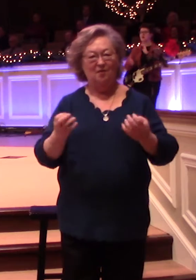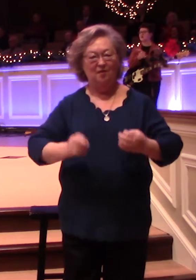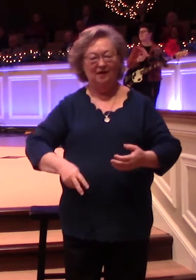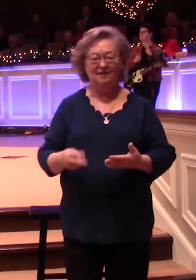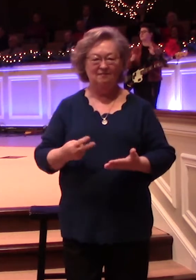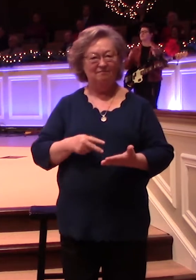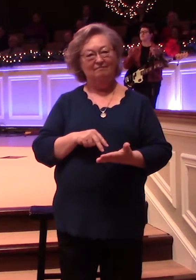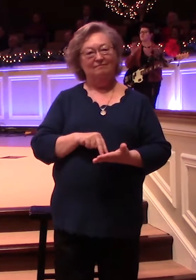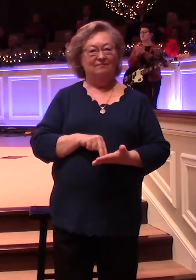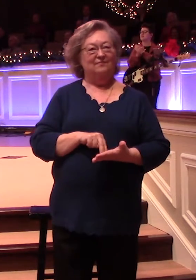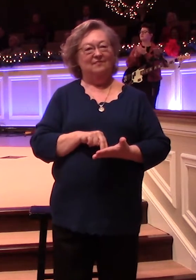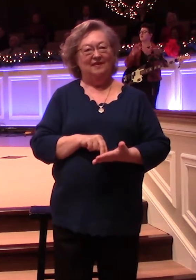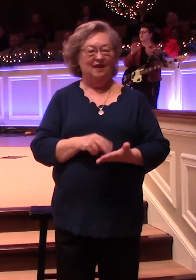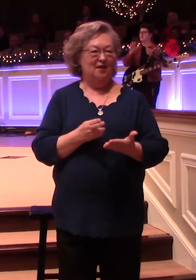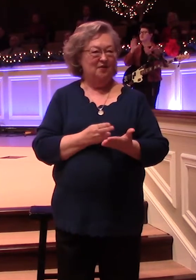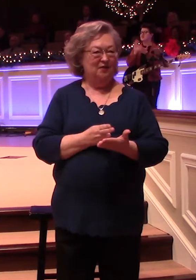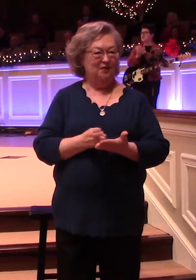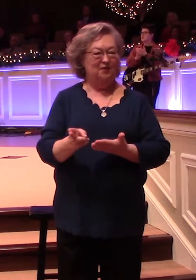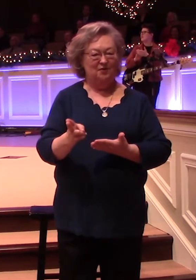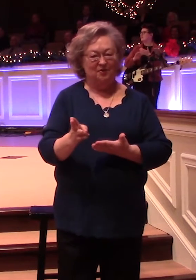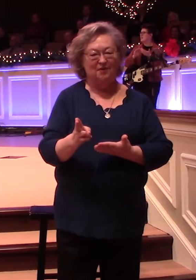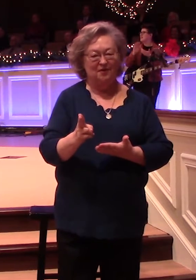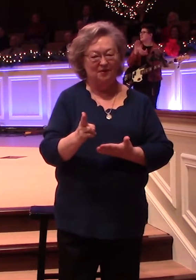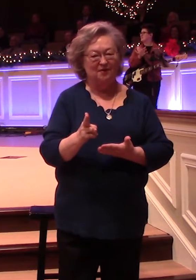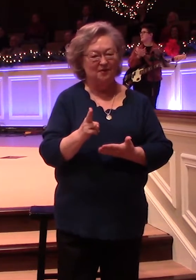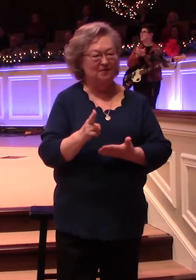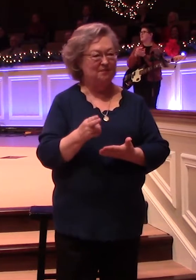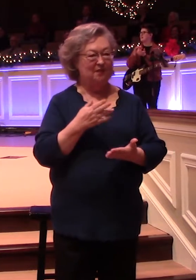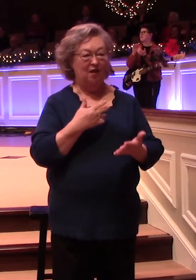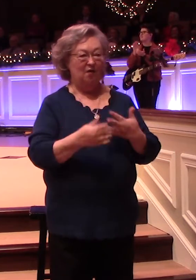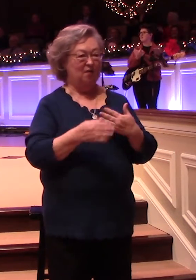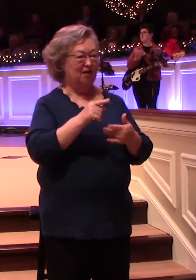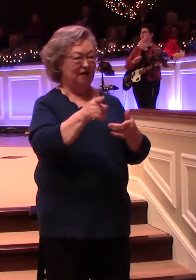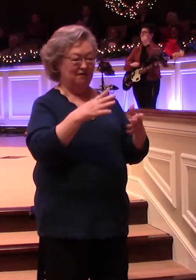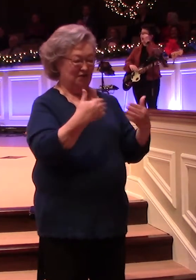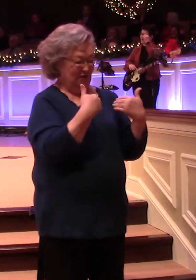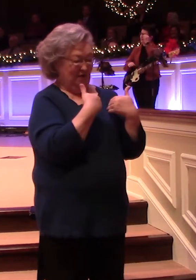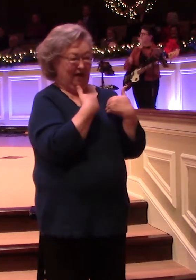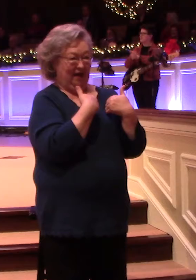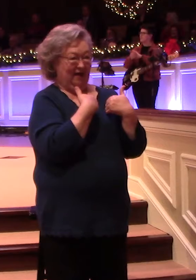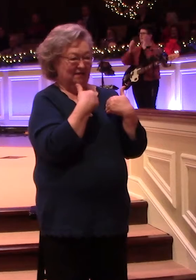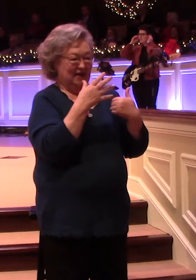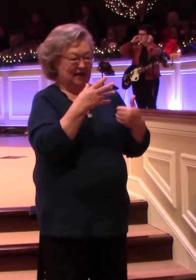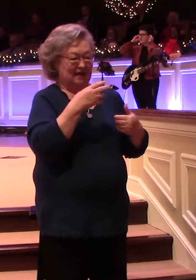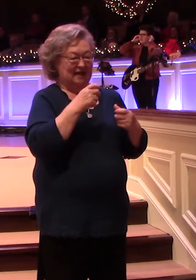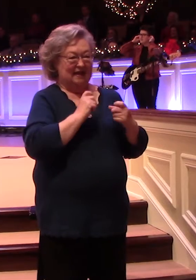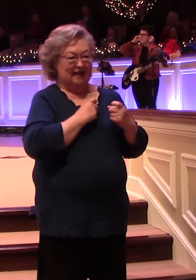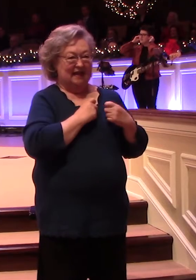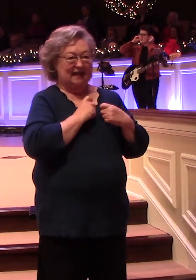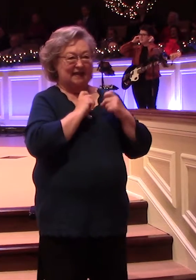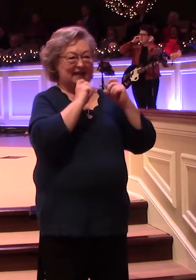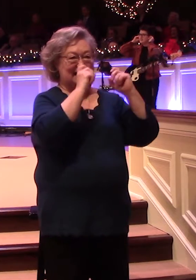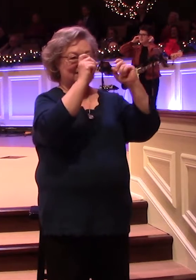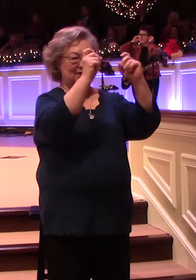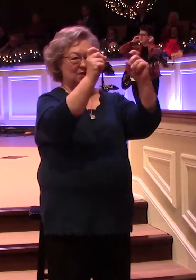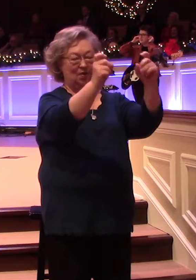let the truth we're told. Take whatever you have,